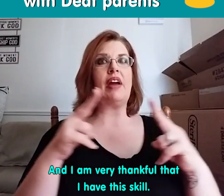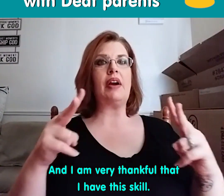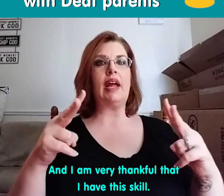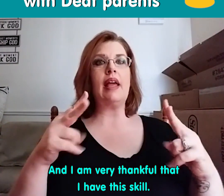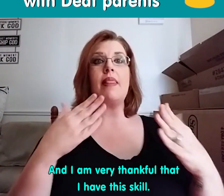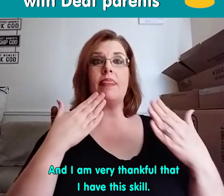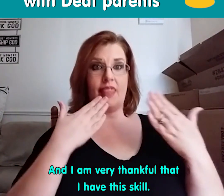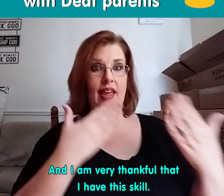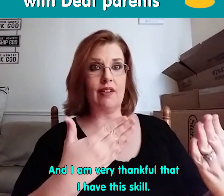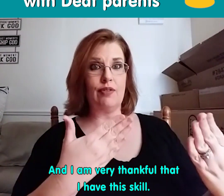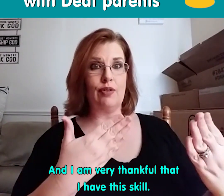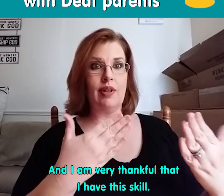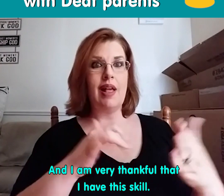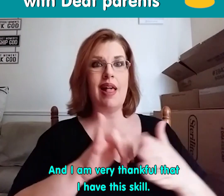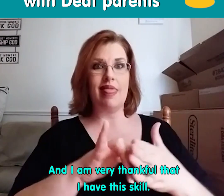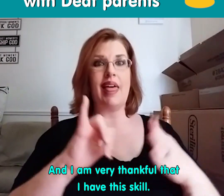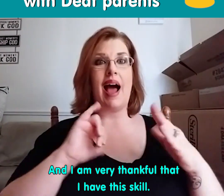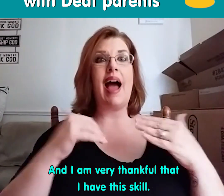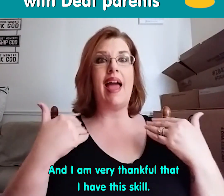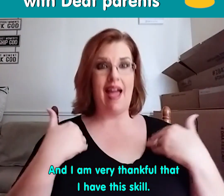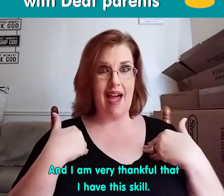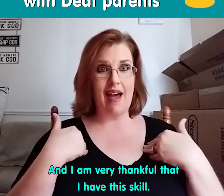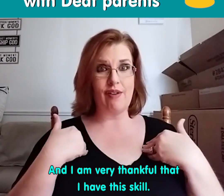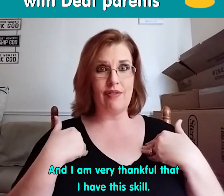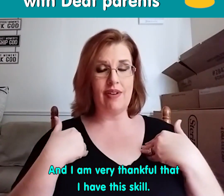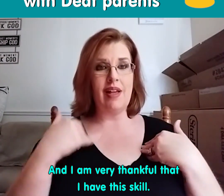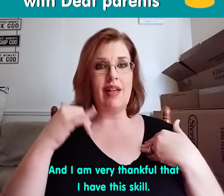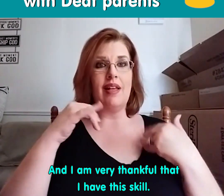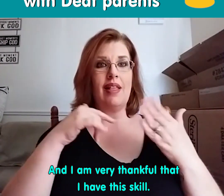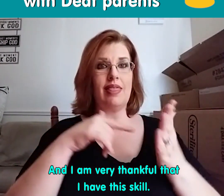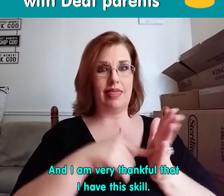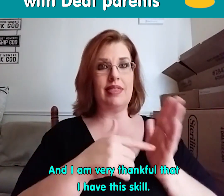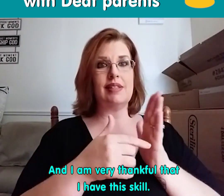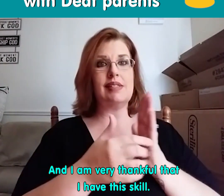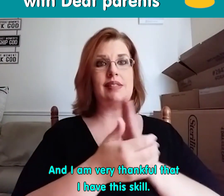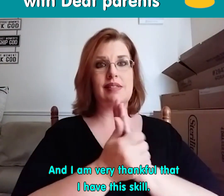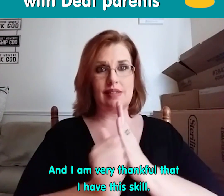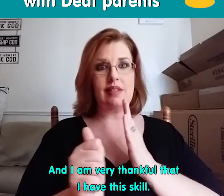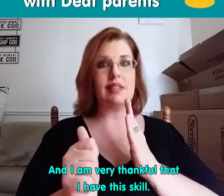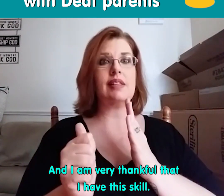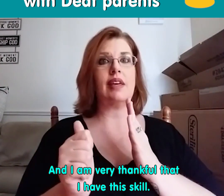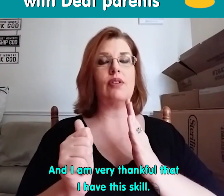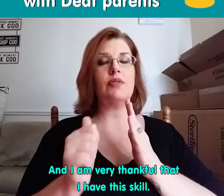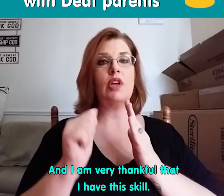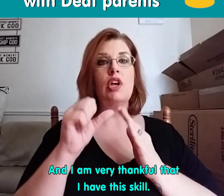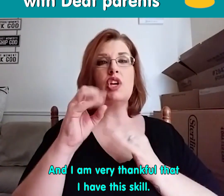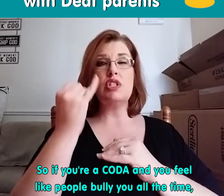work in a middle school and a high school as a deaf ed interpreter. And I love